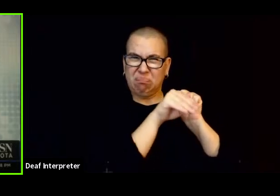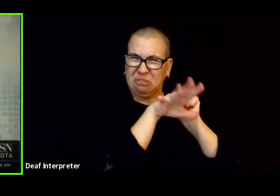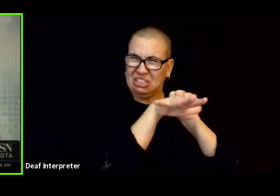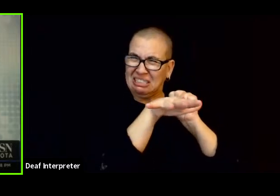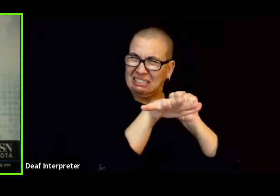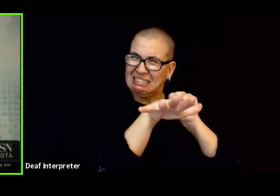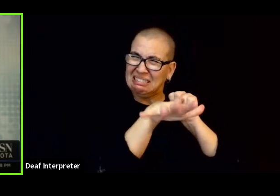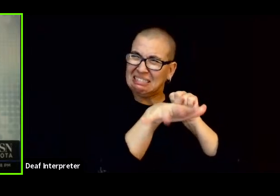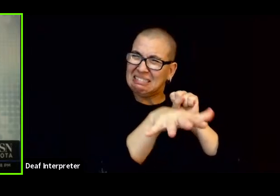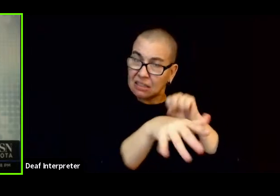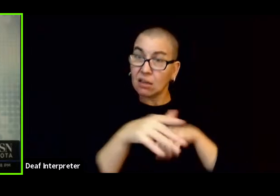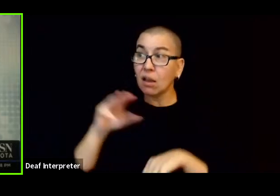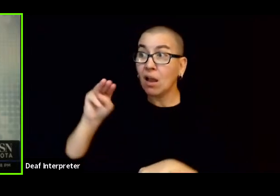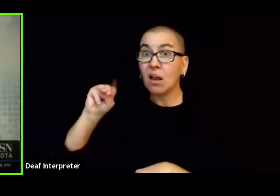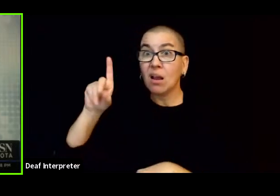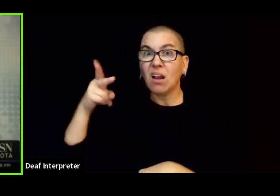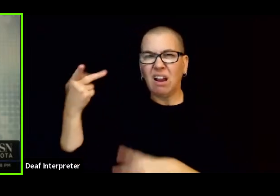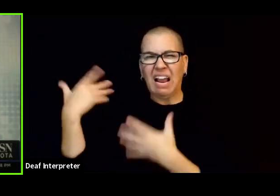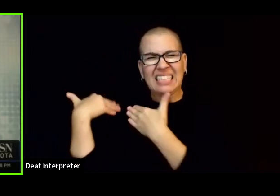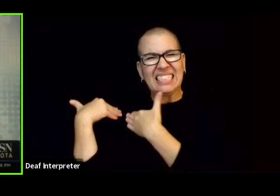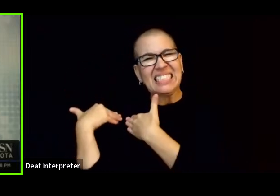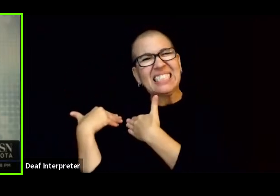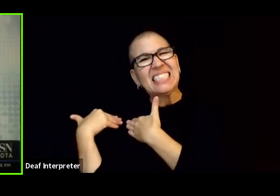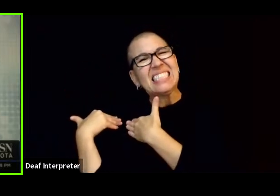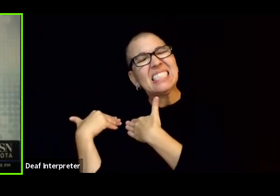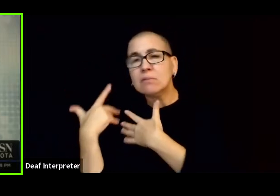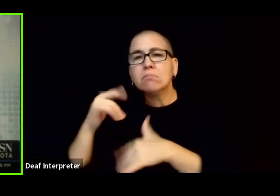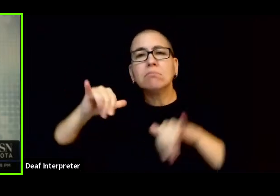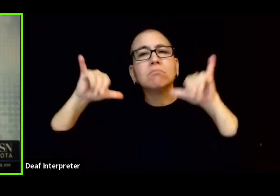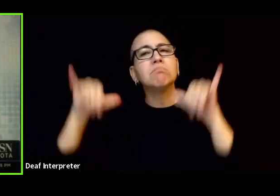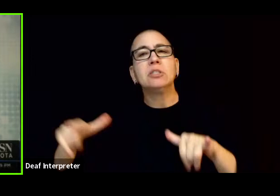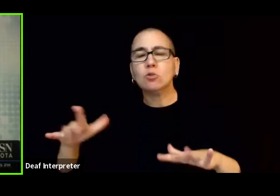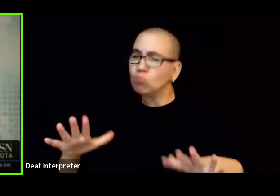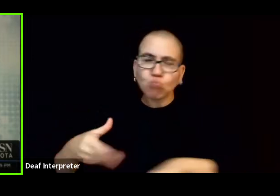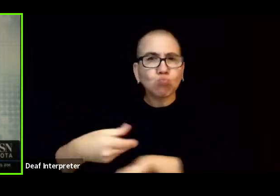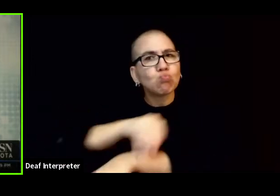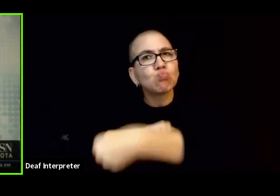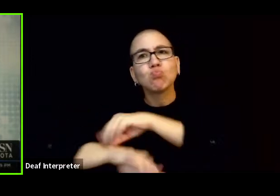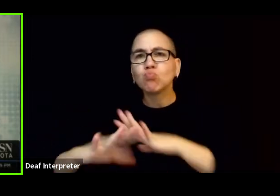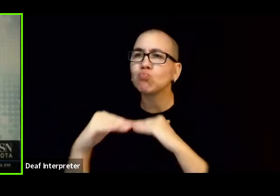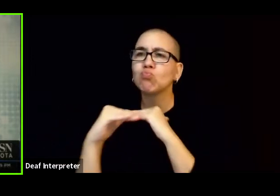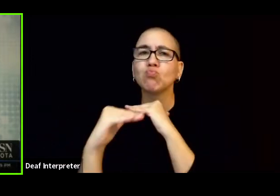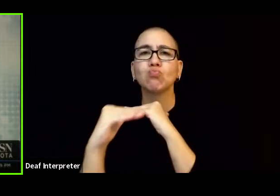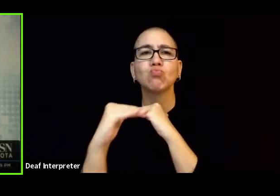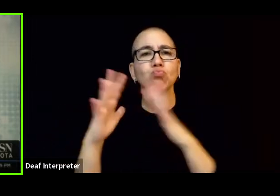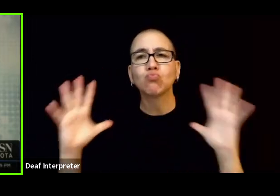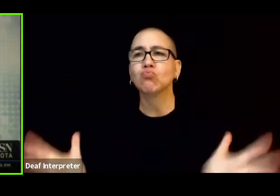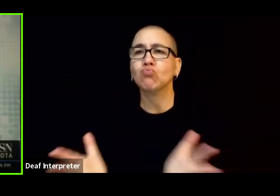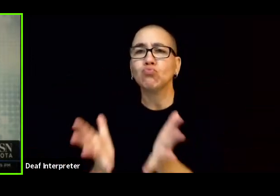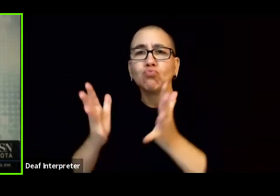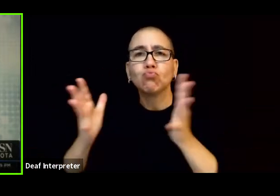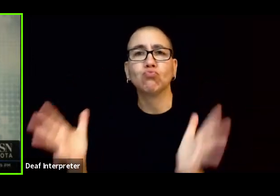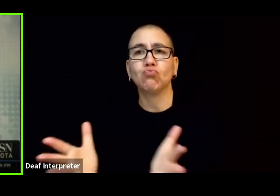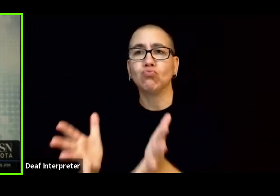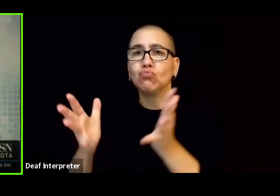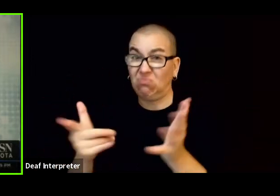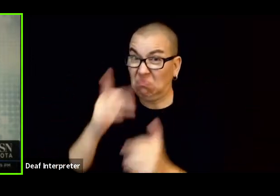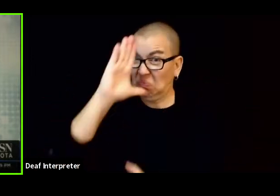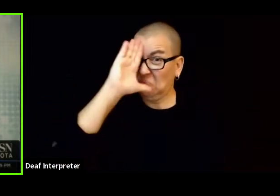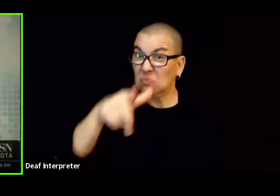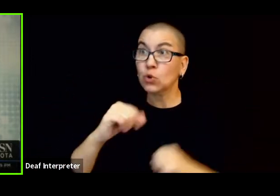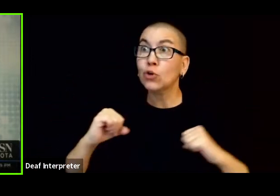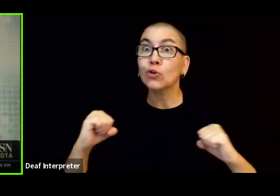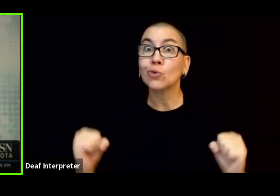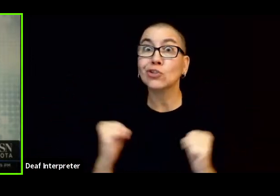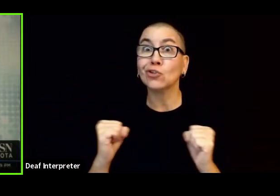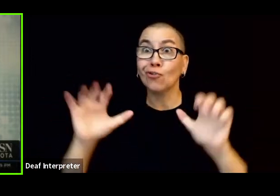and supportive to us. As we head into the winter months, we plan on using the same tactics of testing, using